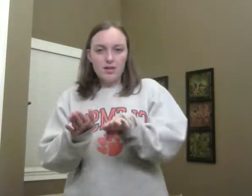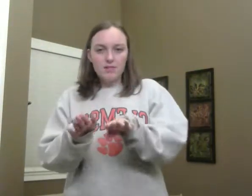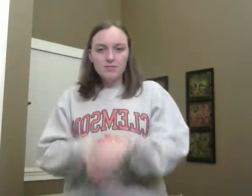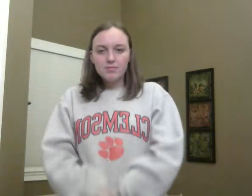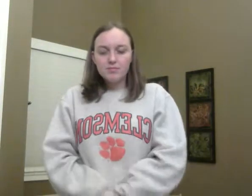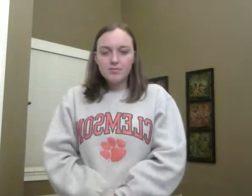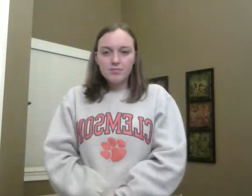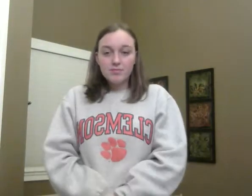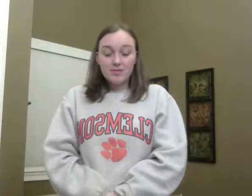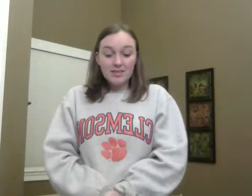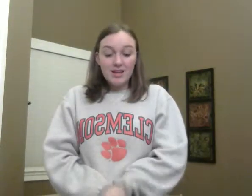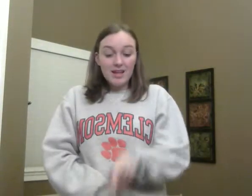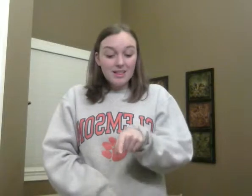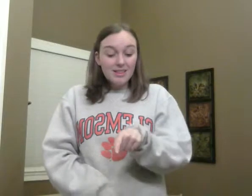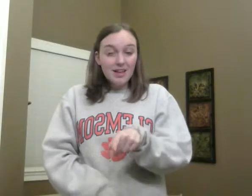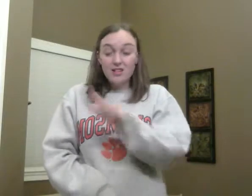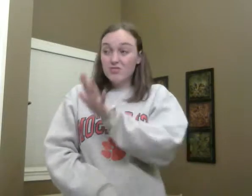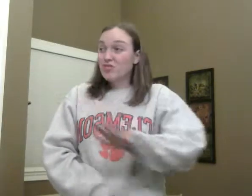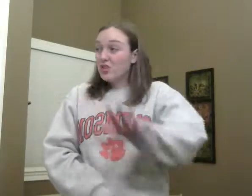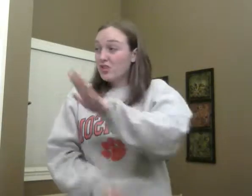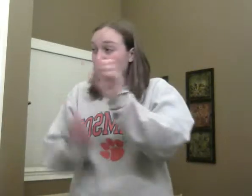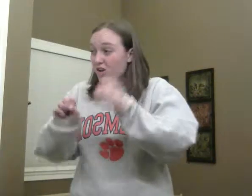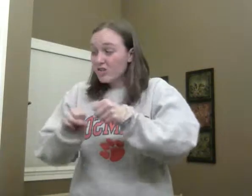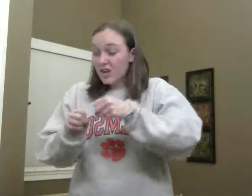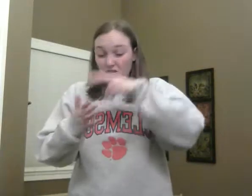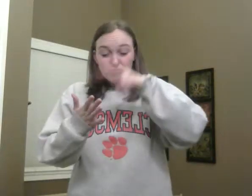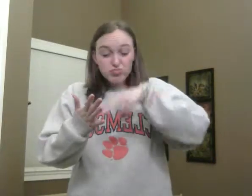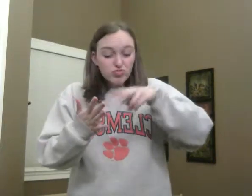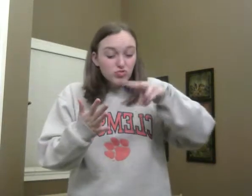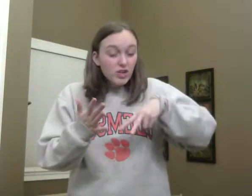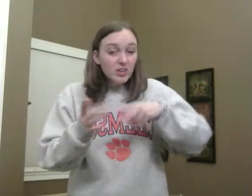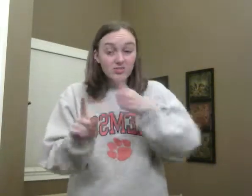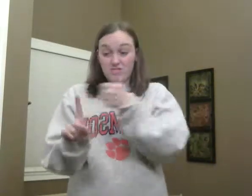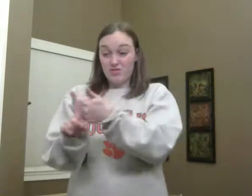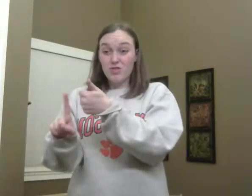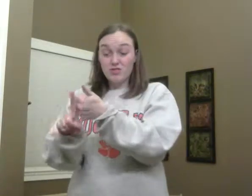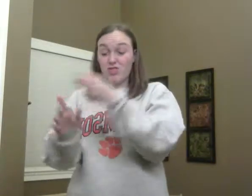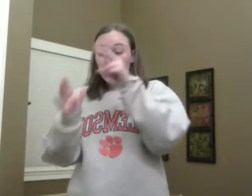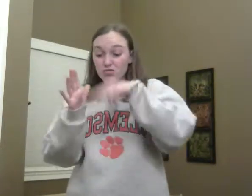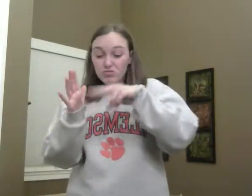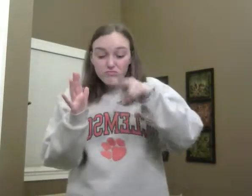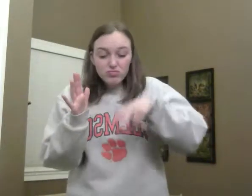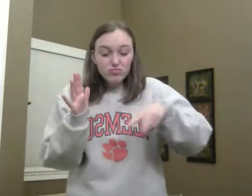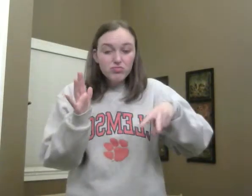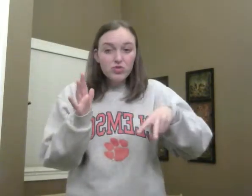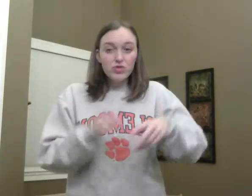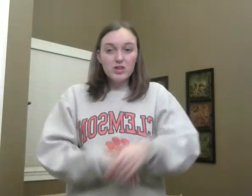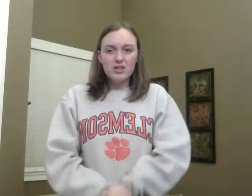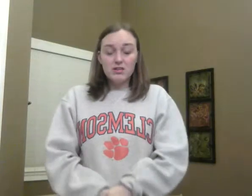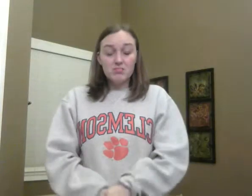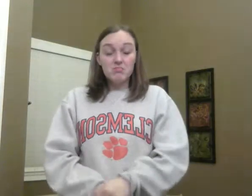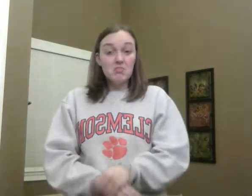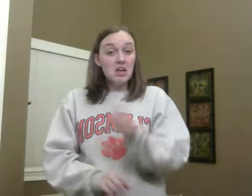This is your opportunity to do a closed reading activity where you read that article. You can use your pencil to highlight